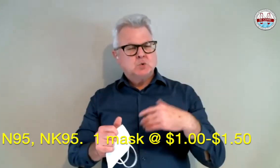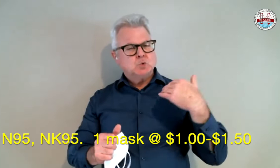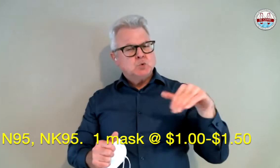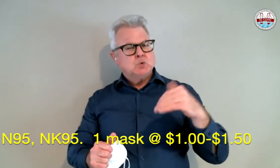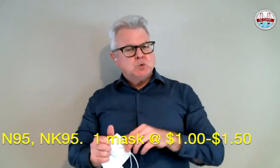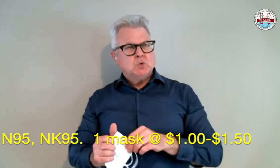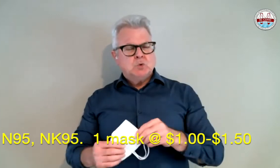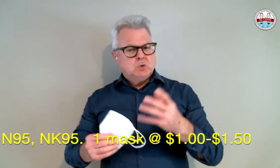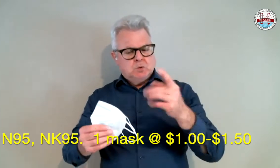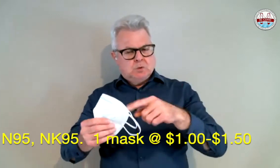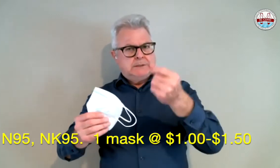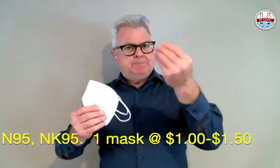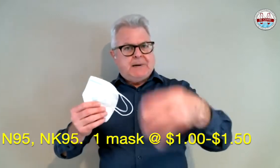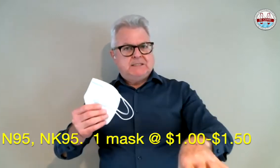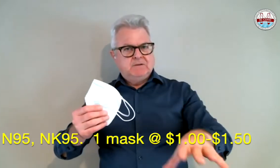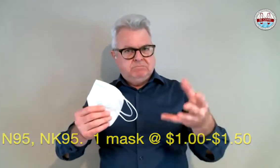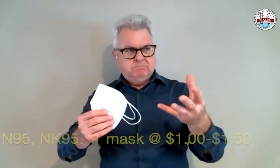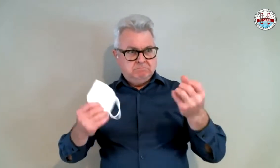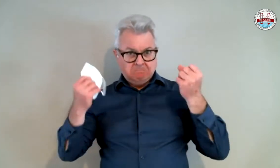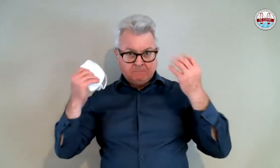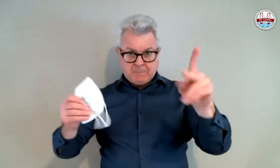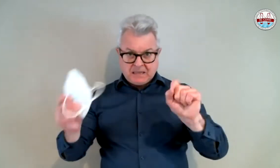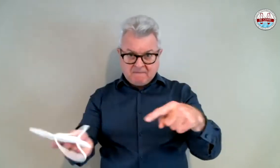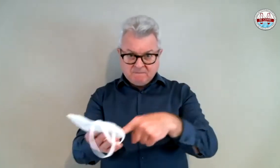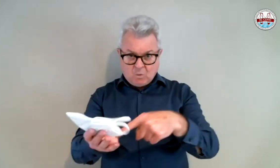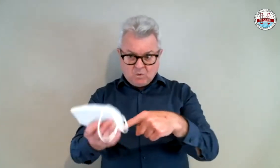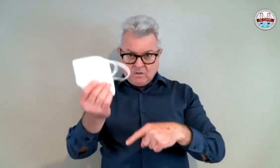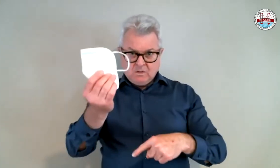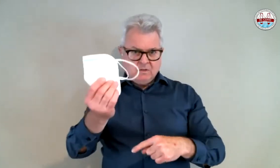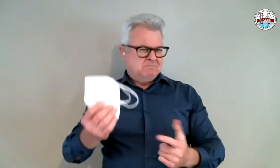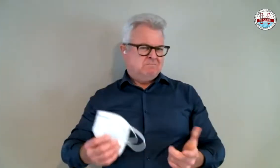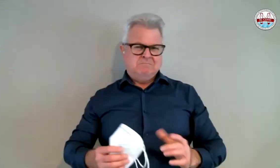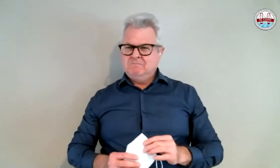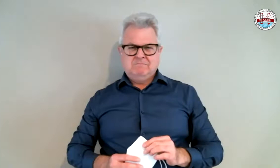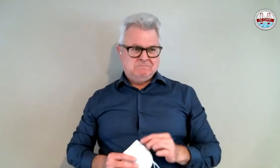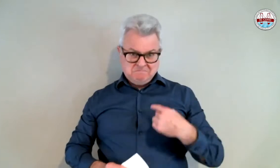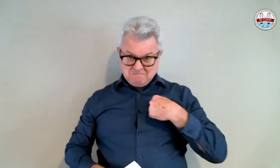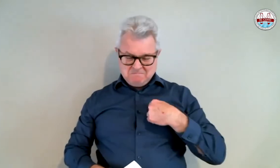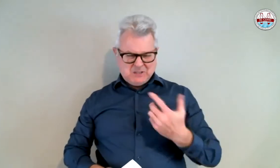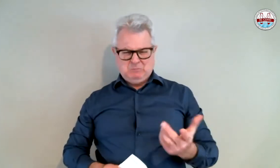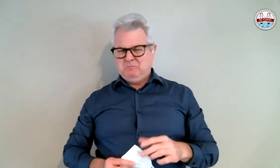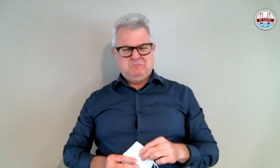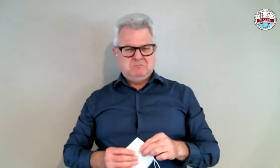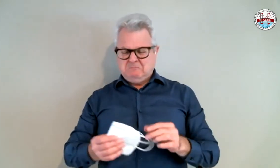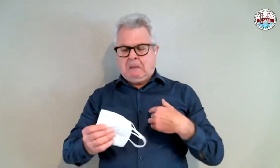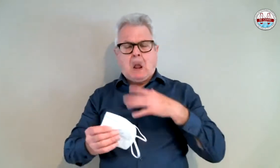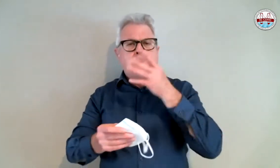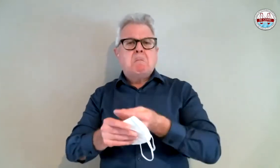$100. That's quite costly and quite expensive. And most people cannot afford that. I, for